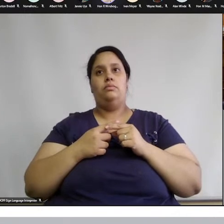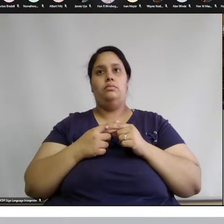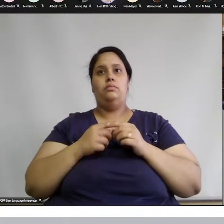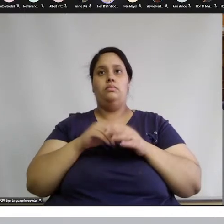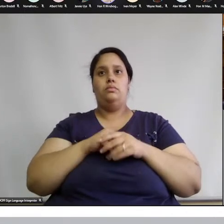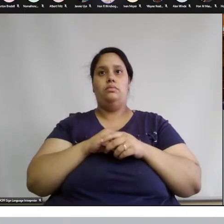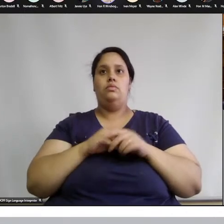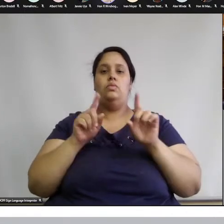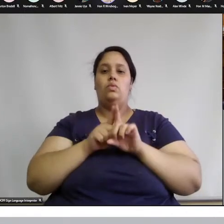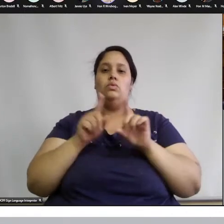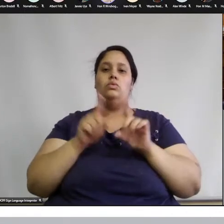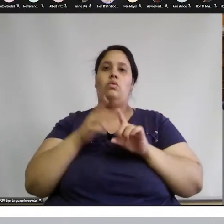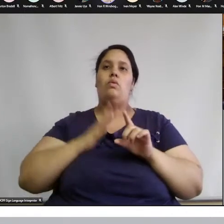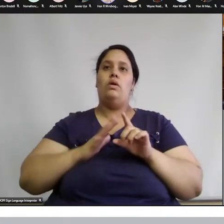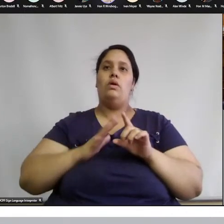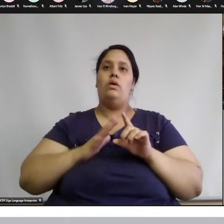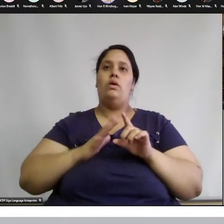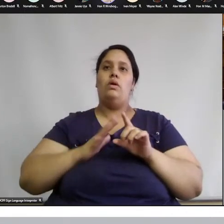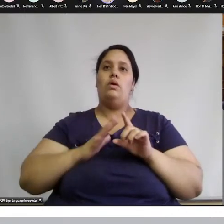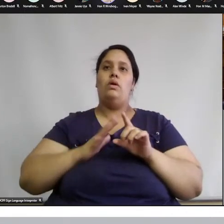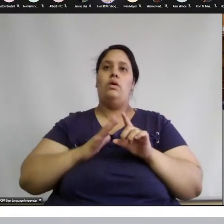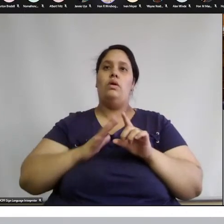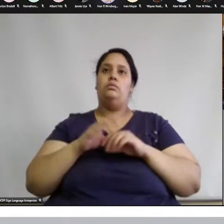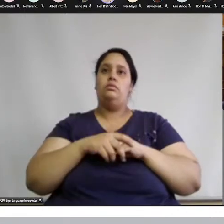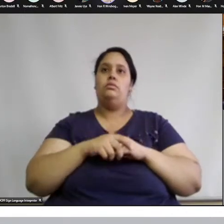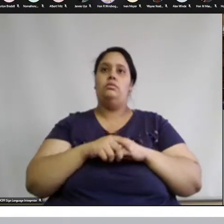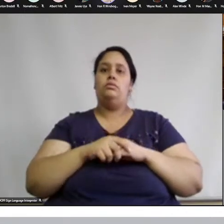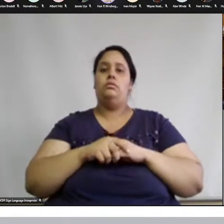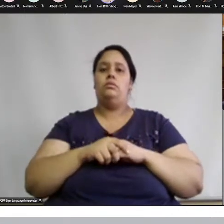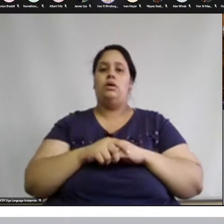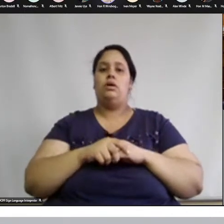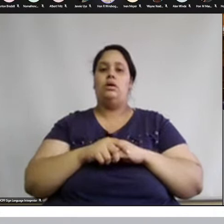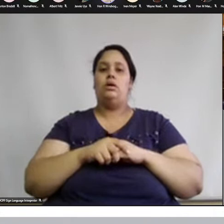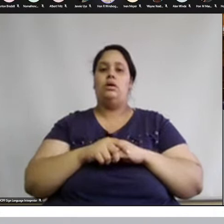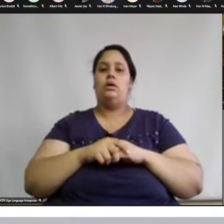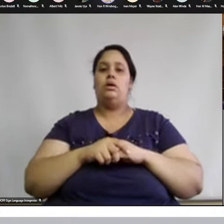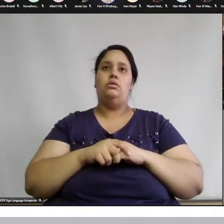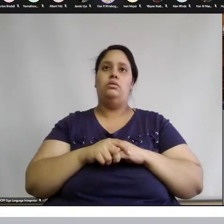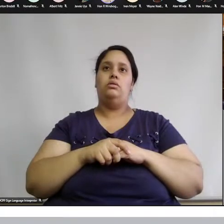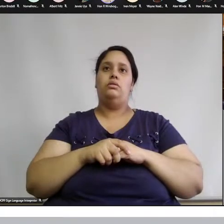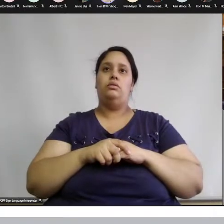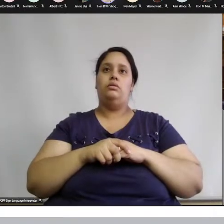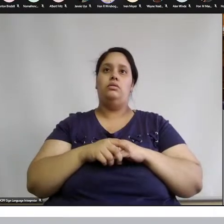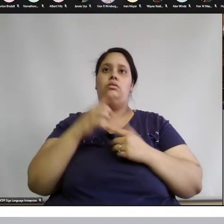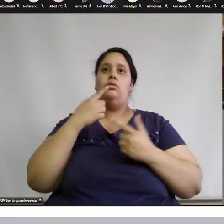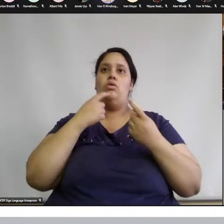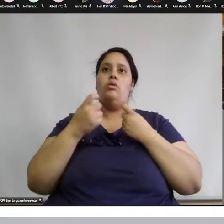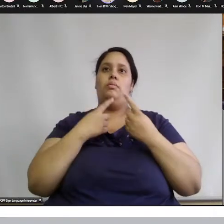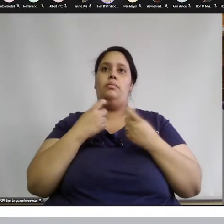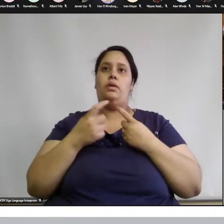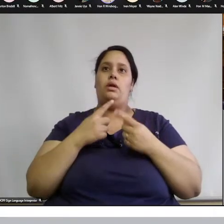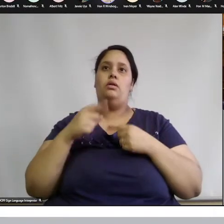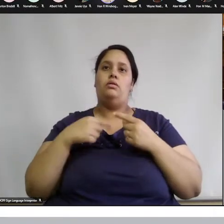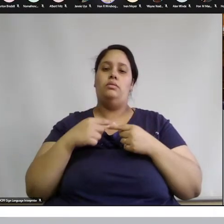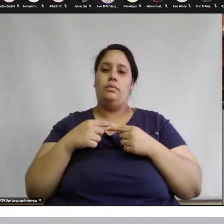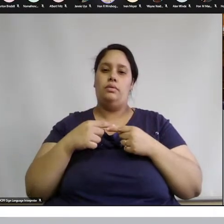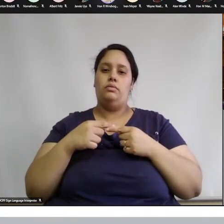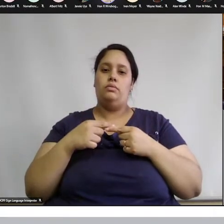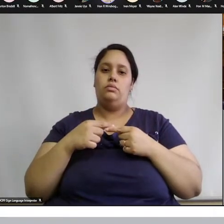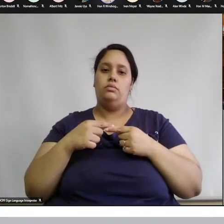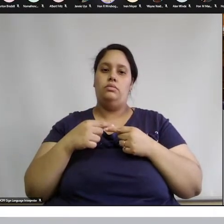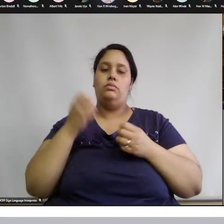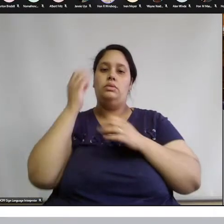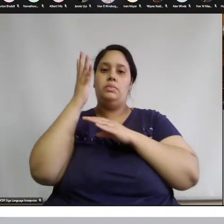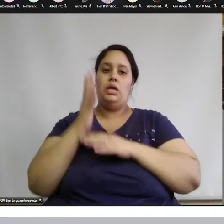has only one seasonal doctor? DA members must desist from playing politics with plight of the poor.